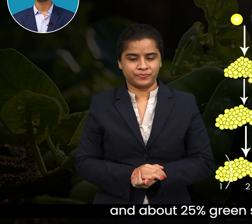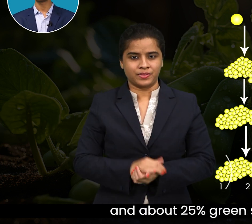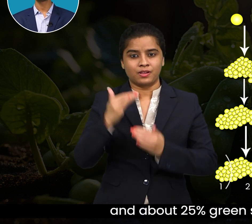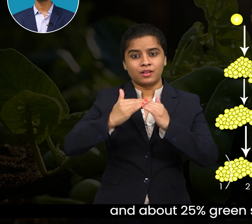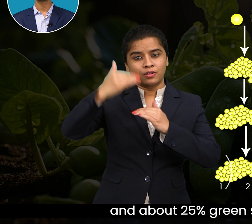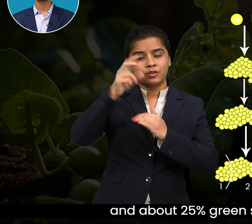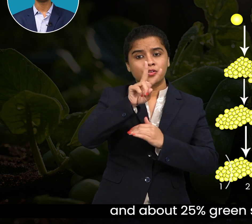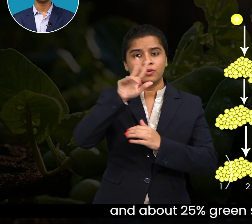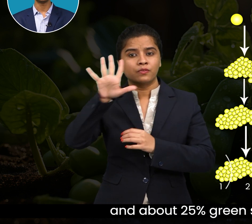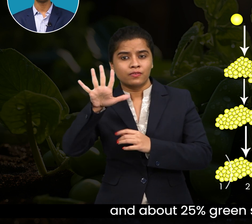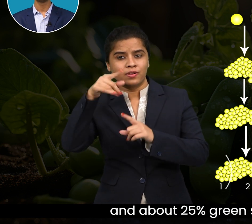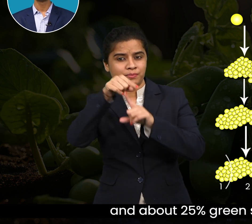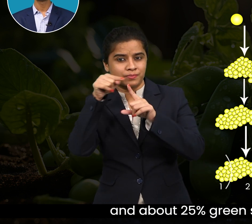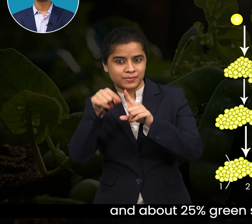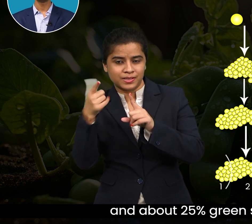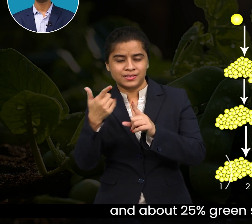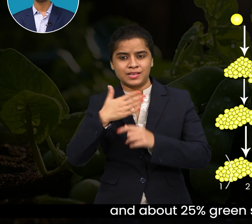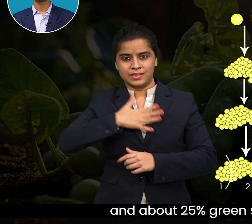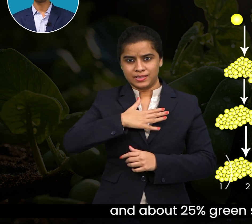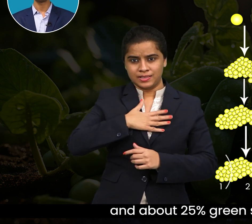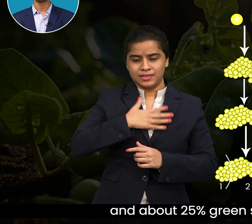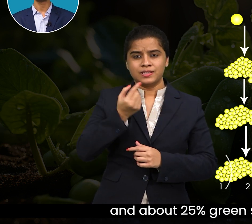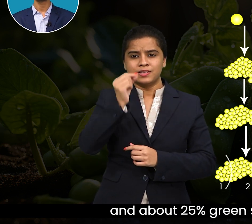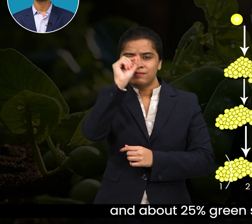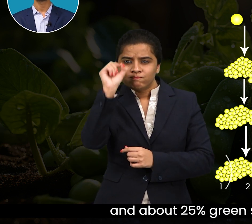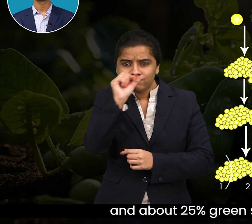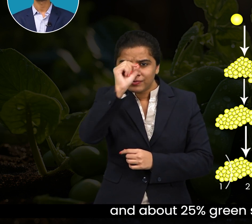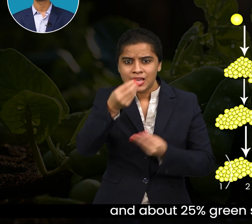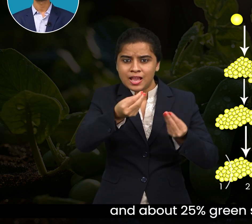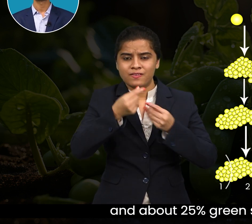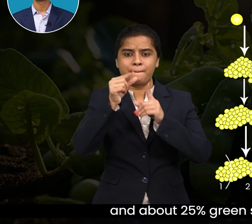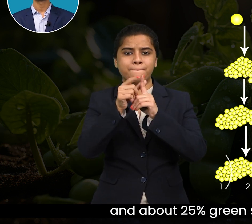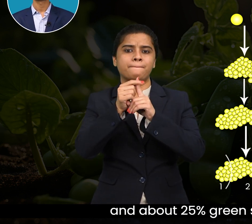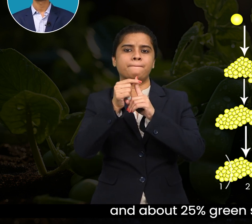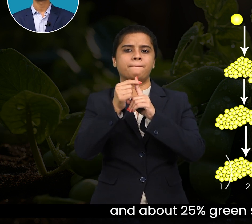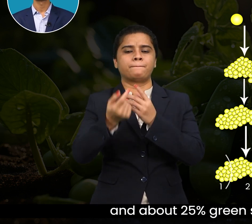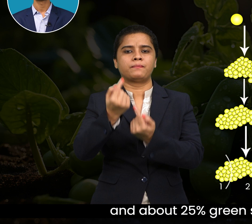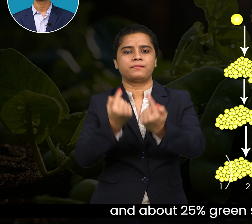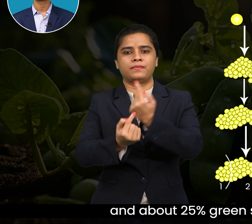and about 25% green seed giving pea plants.